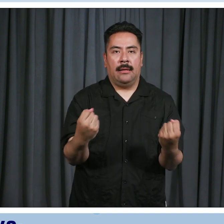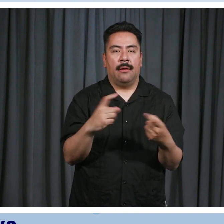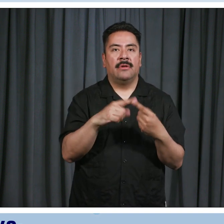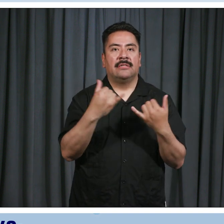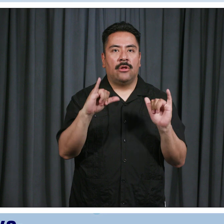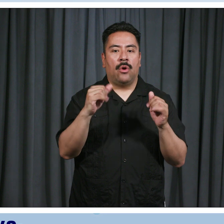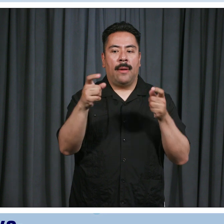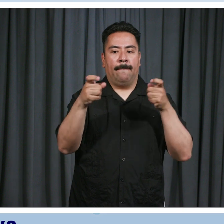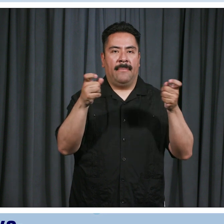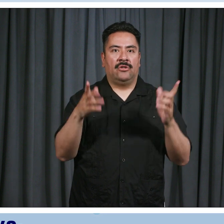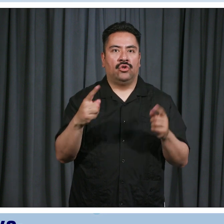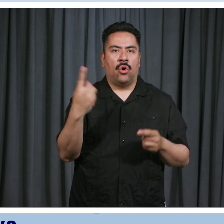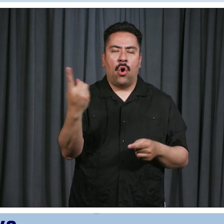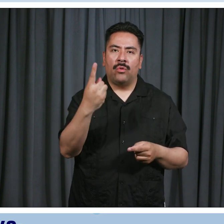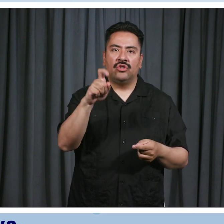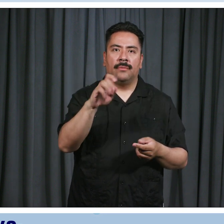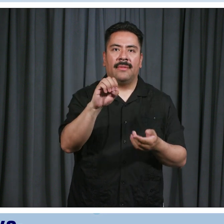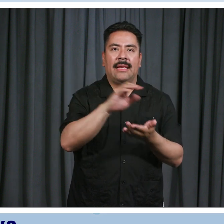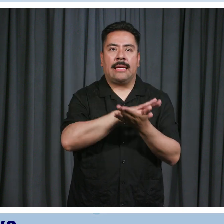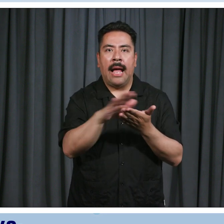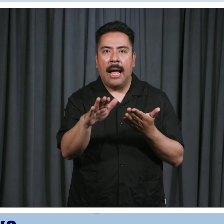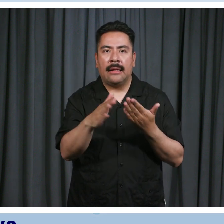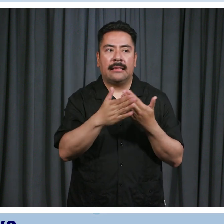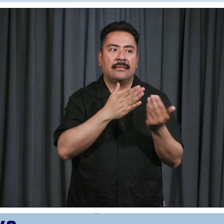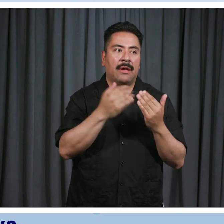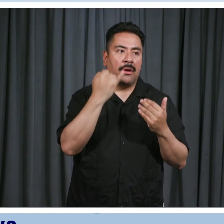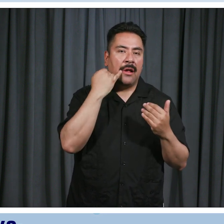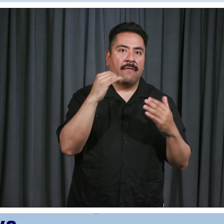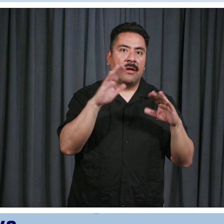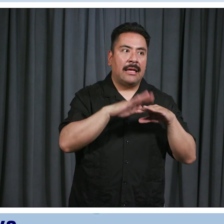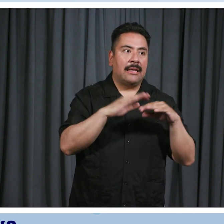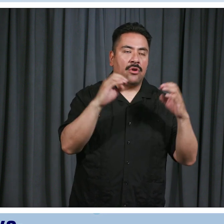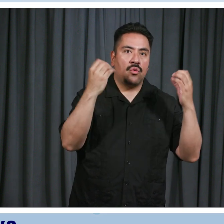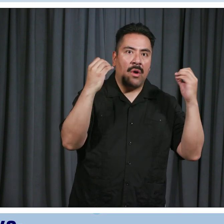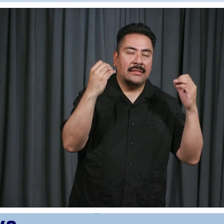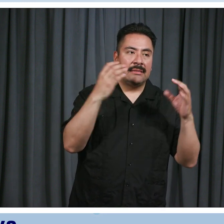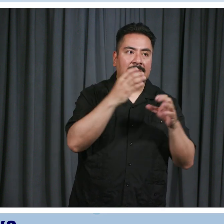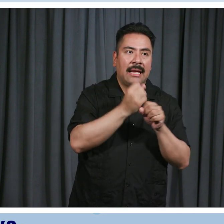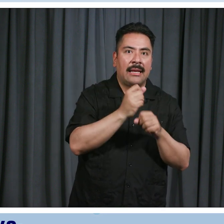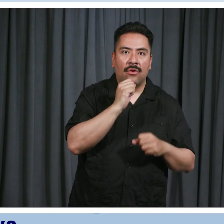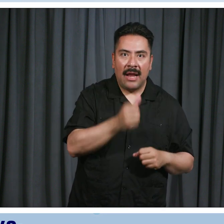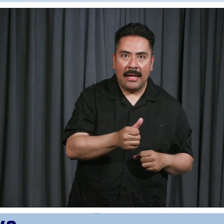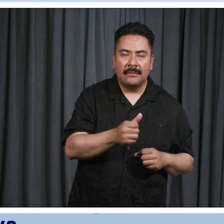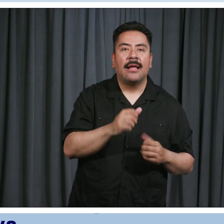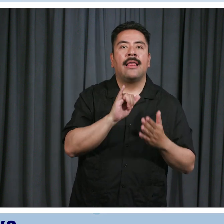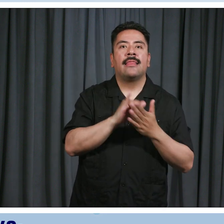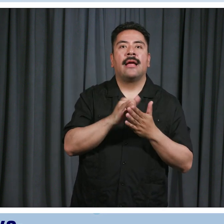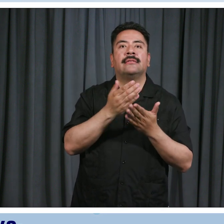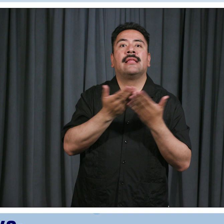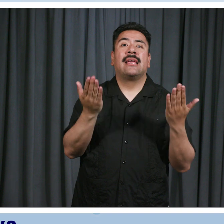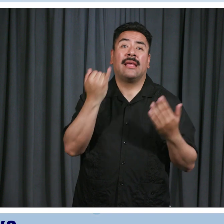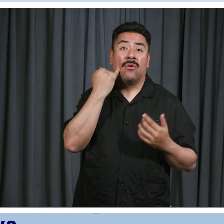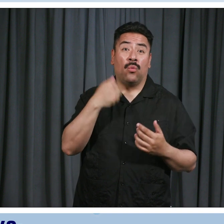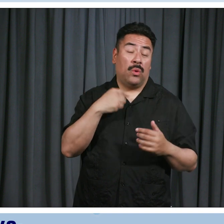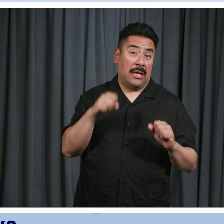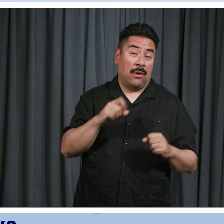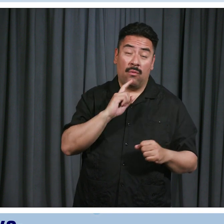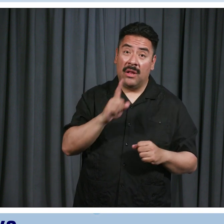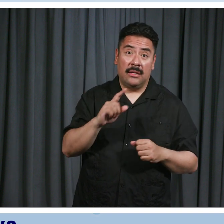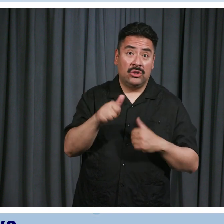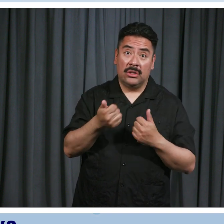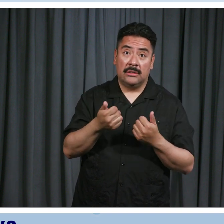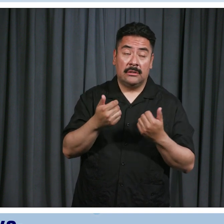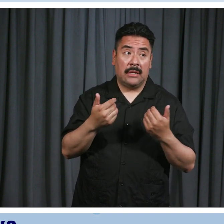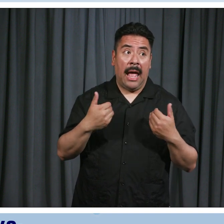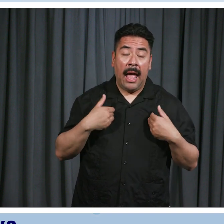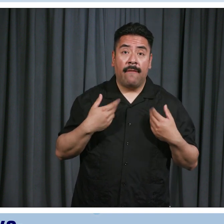managers are always kind, no matter if someone's in crisis and they're getting this or not. And so those are the things that if we can just really resource